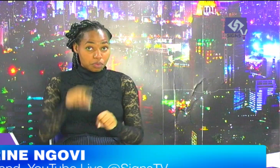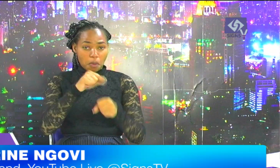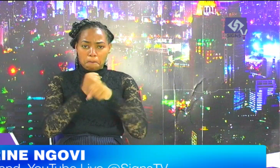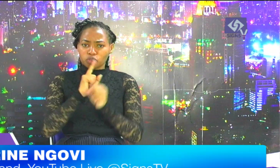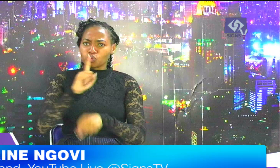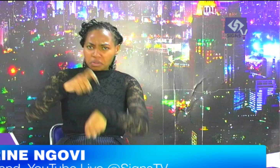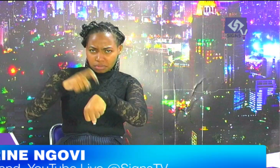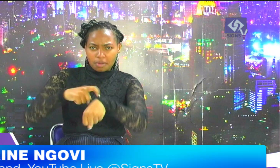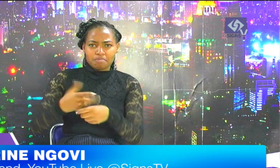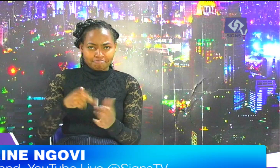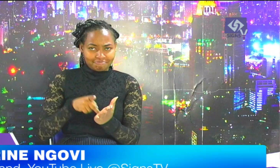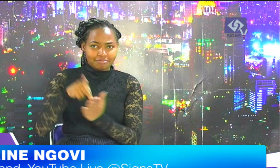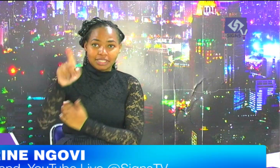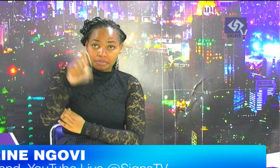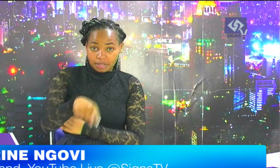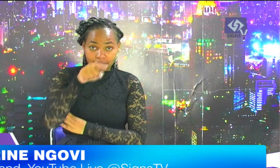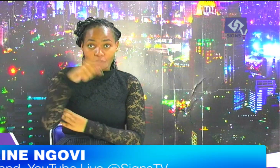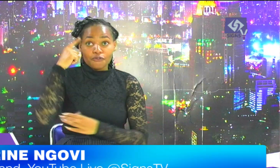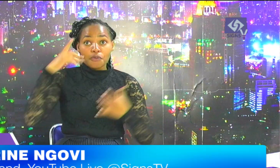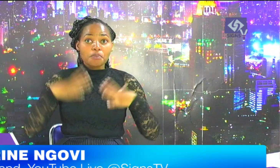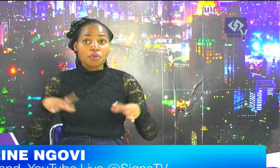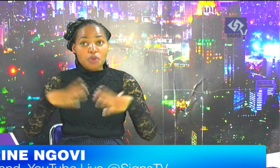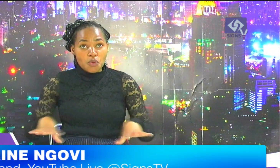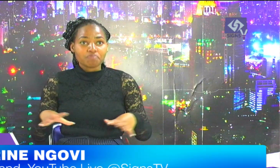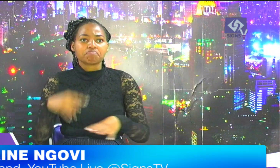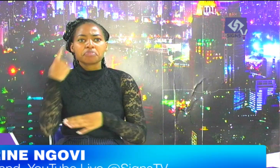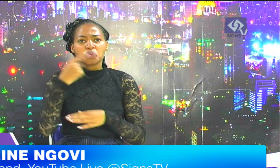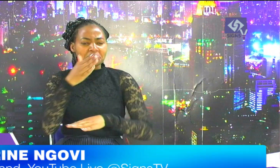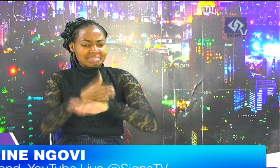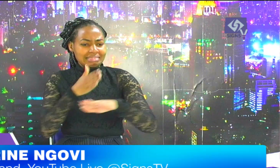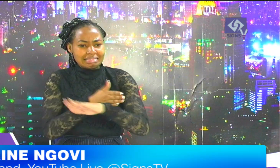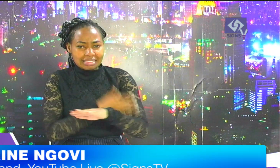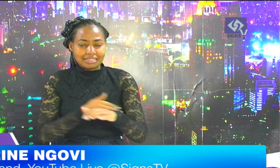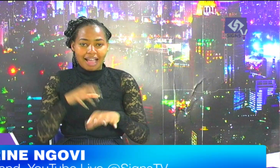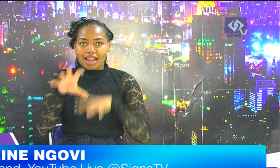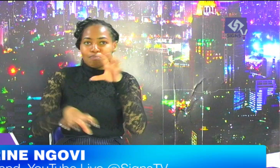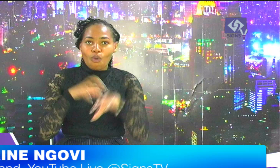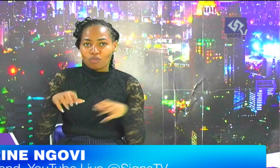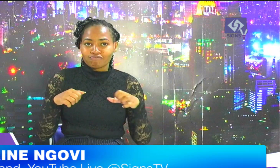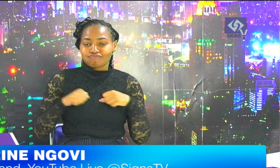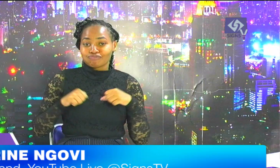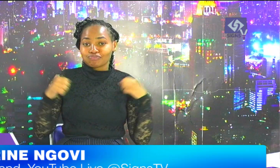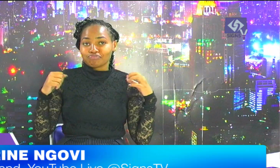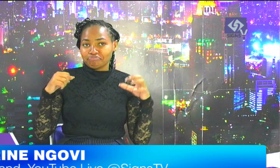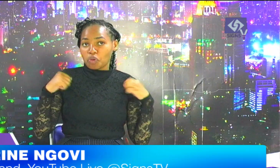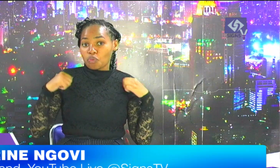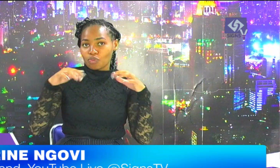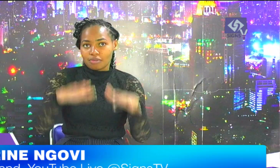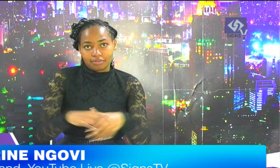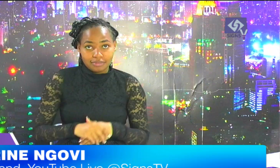Malonza also revealed that the government plans to establish an insurance scheme to ensure timely